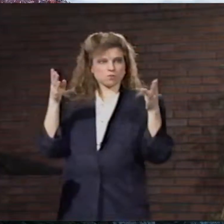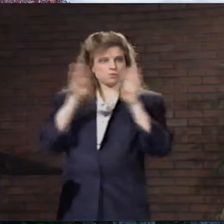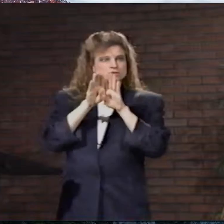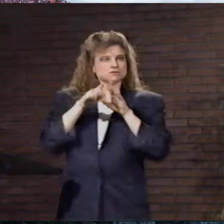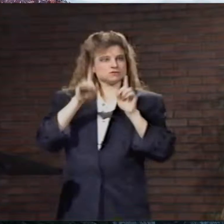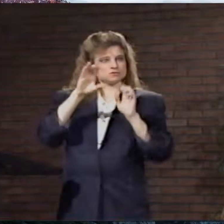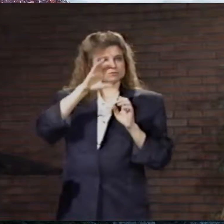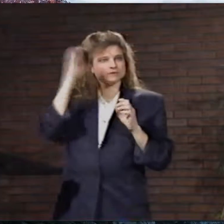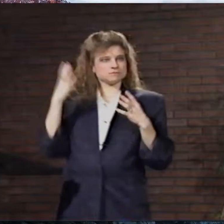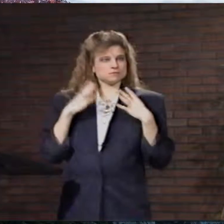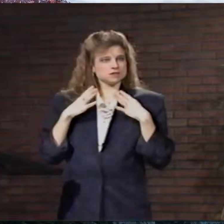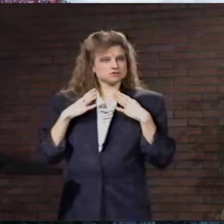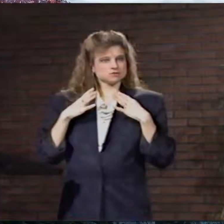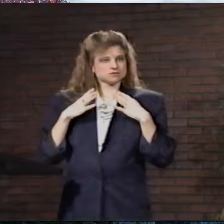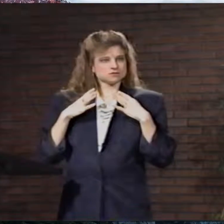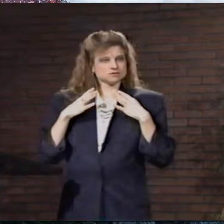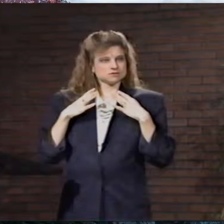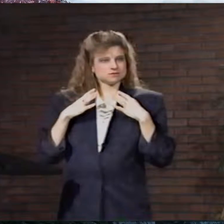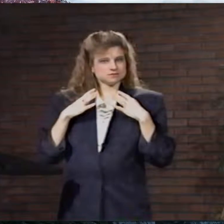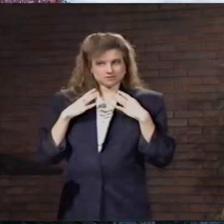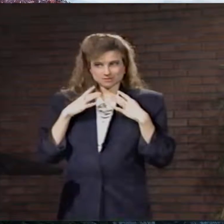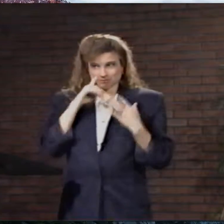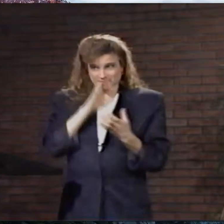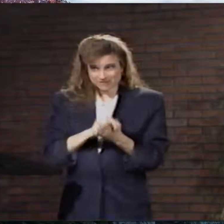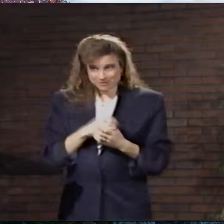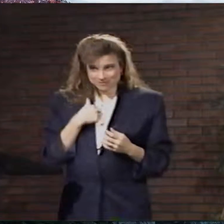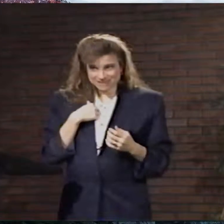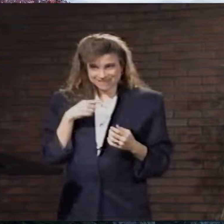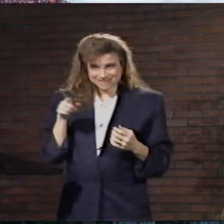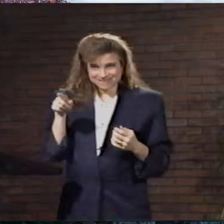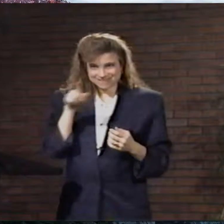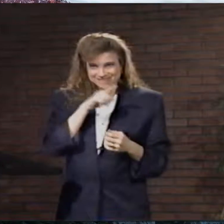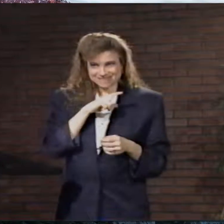That communication lasts for an hour, a day, or a week.